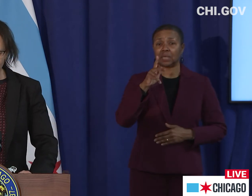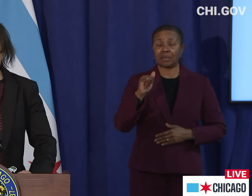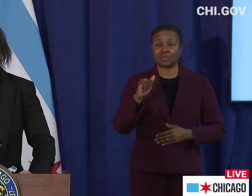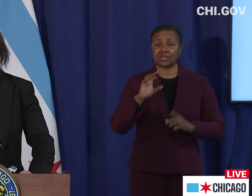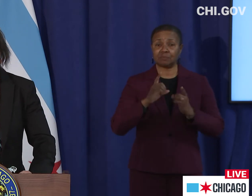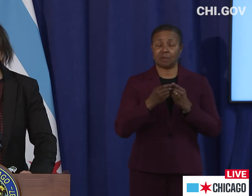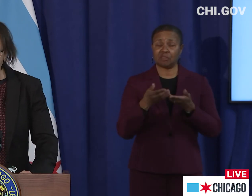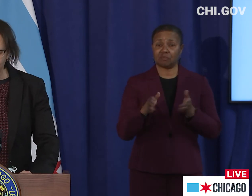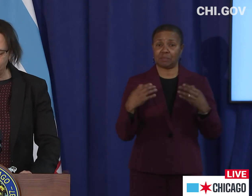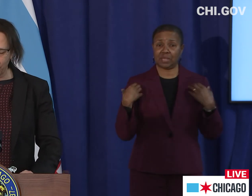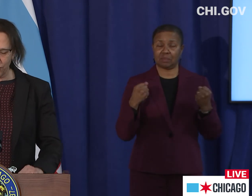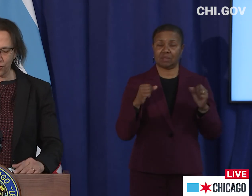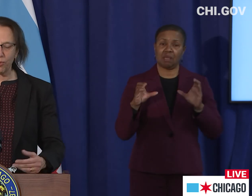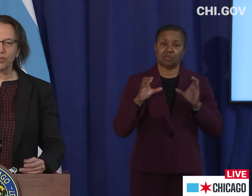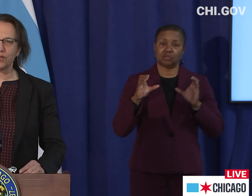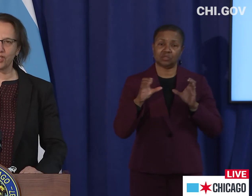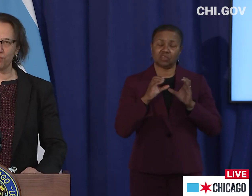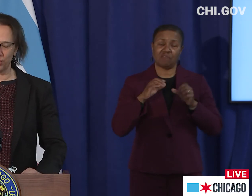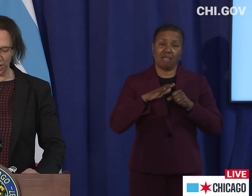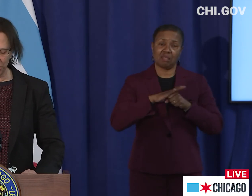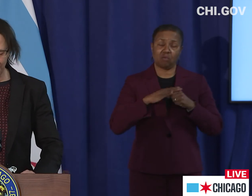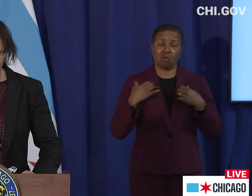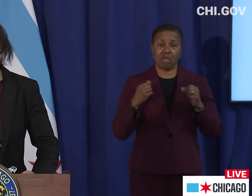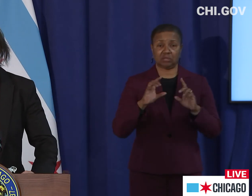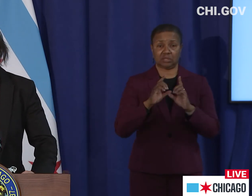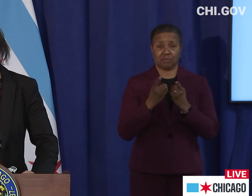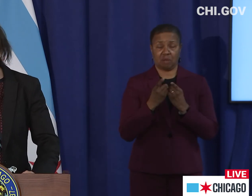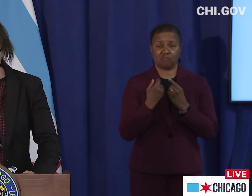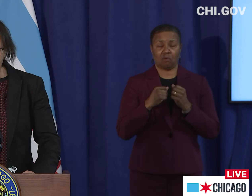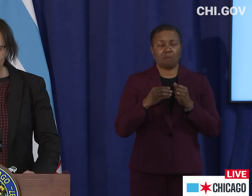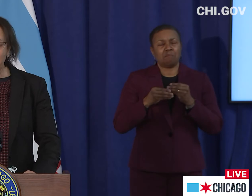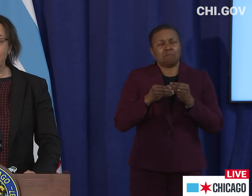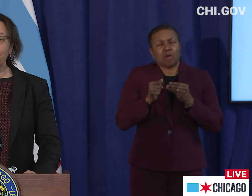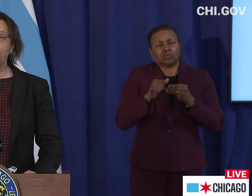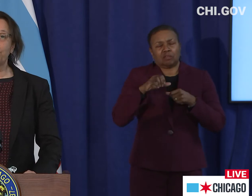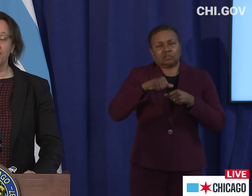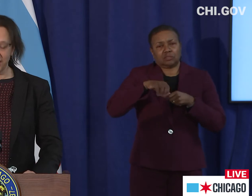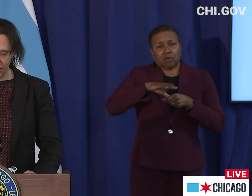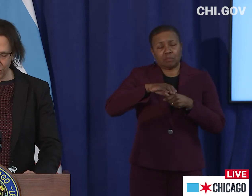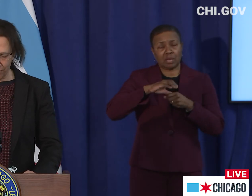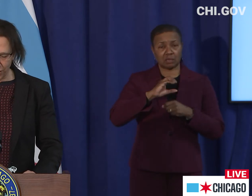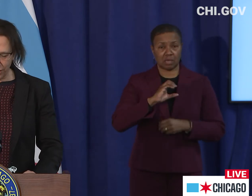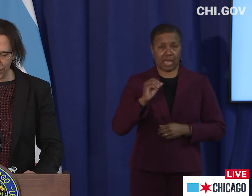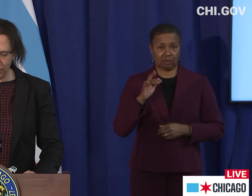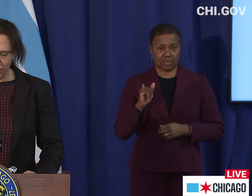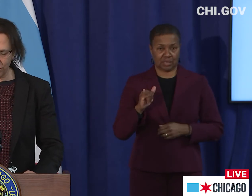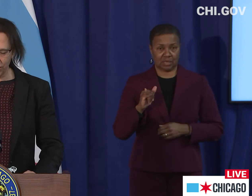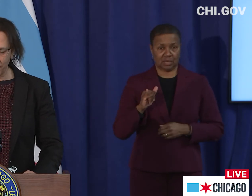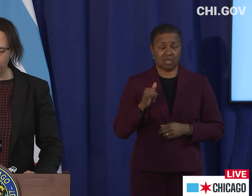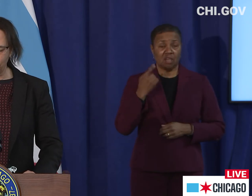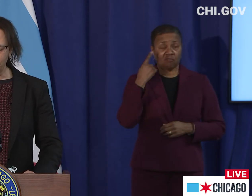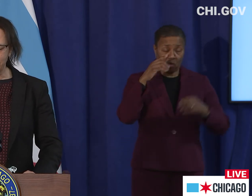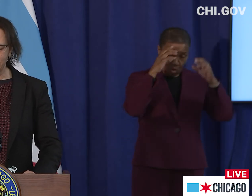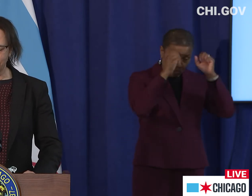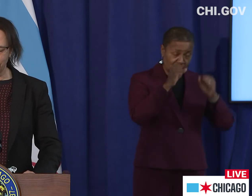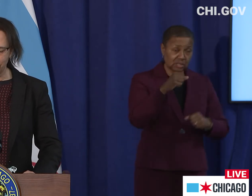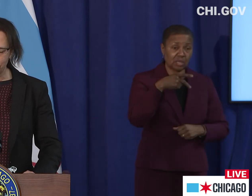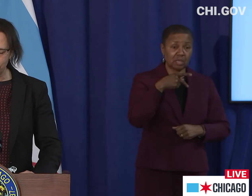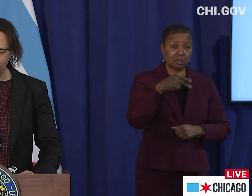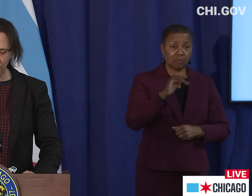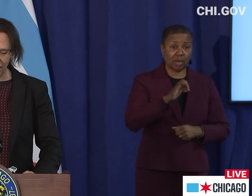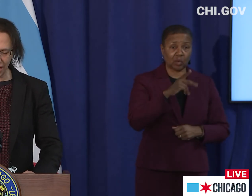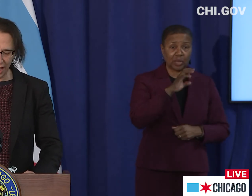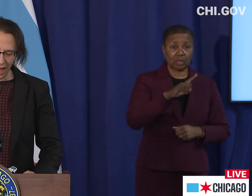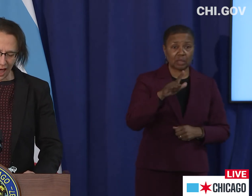which is the certified local health department for most of suburban Cook County. On behalf of President Tony Preckwinkle and with my co-lead, Dr.